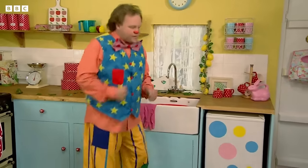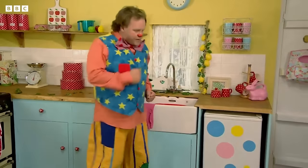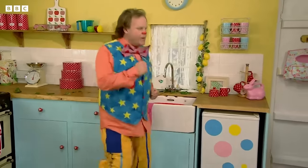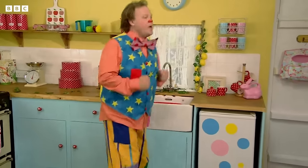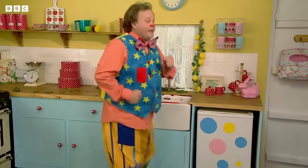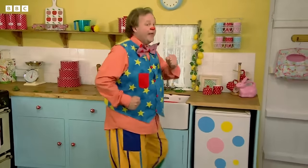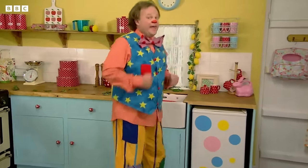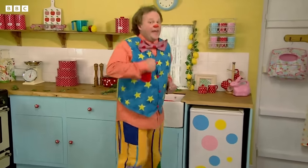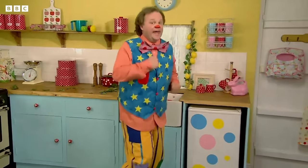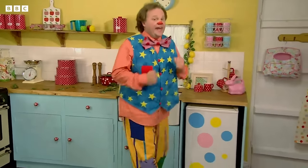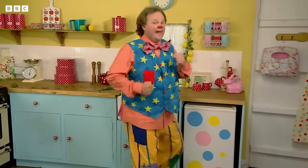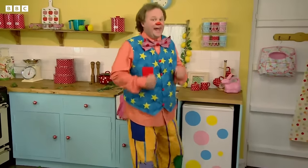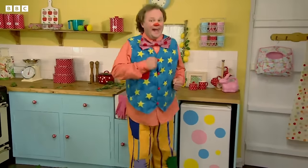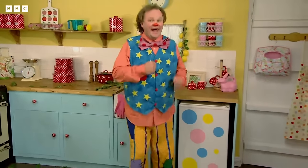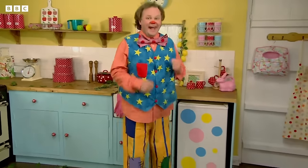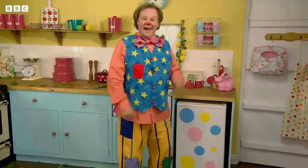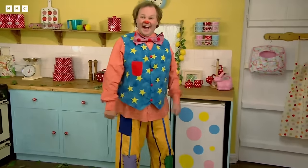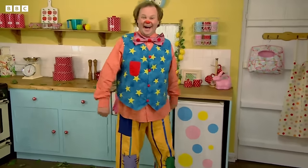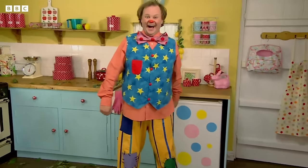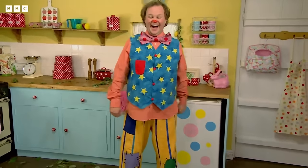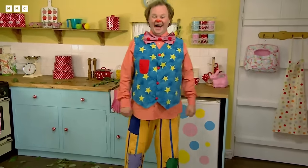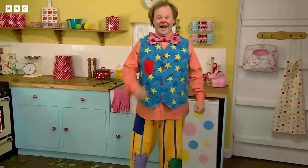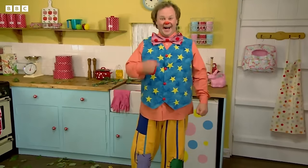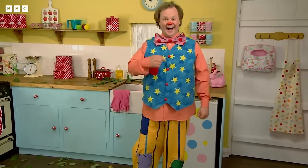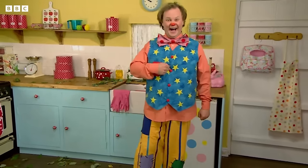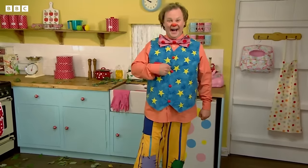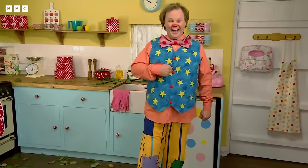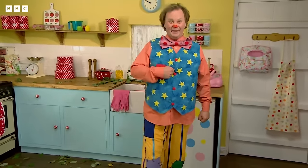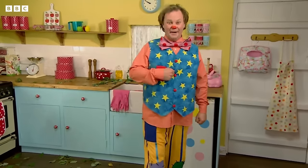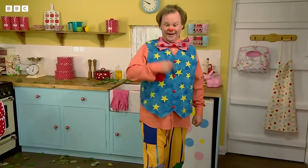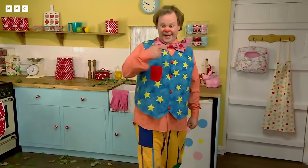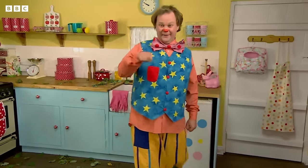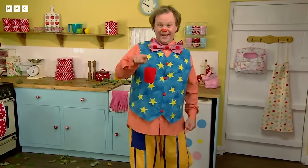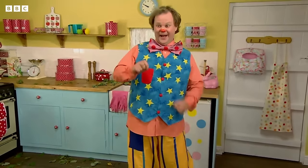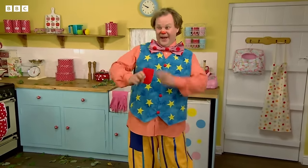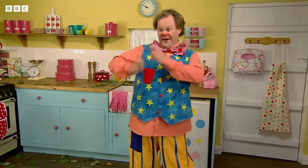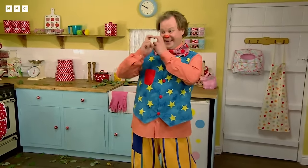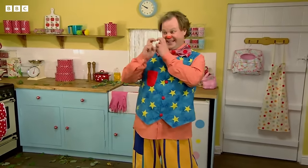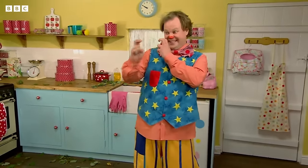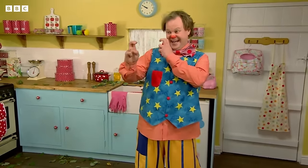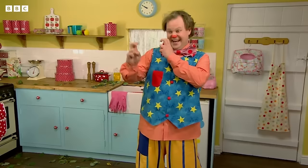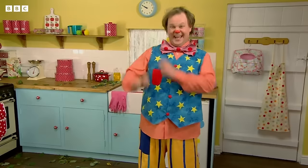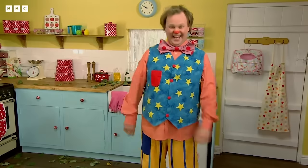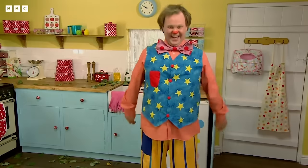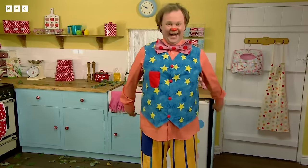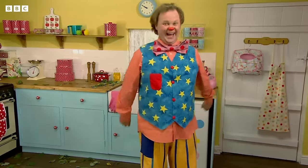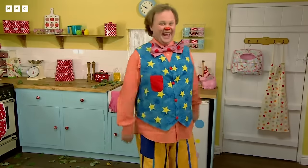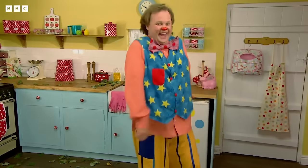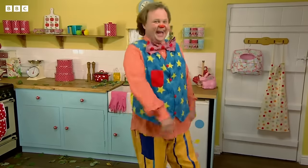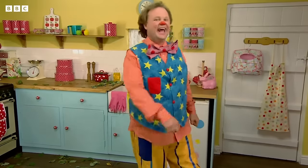Where will you go this time, Mr Tumble? Aha! I'm going on a journey. A